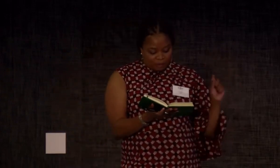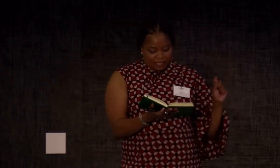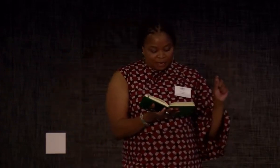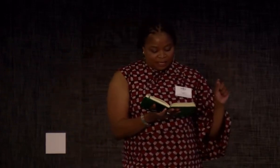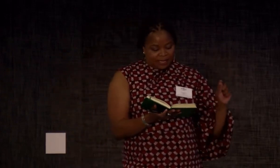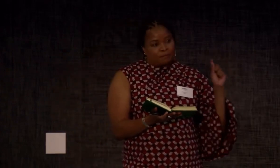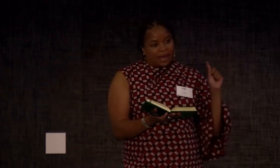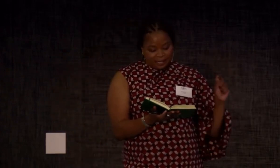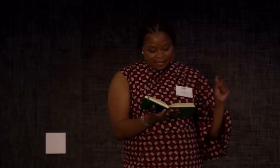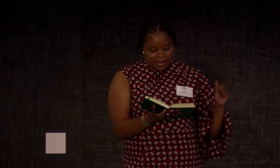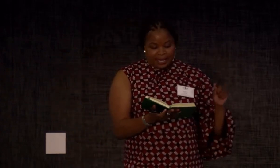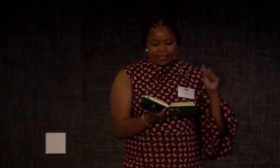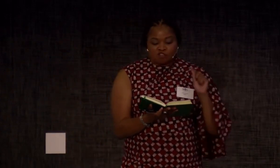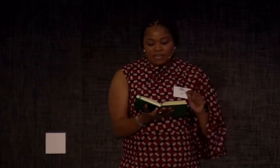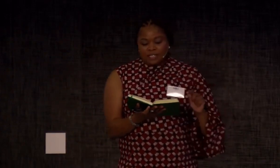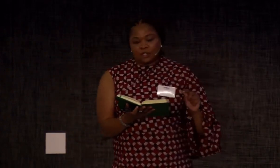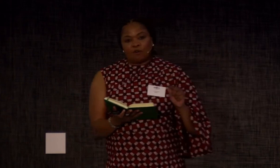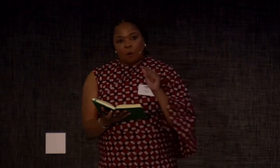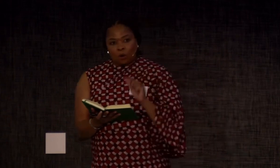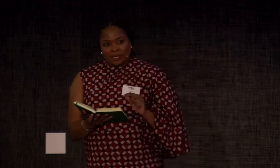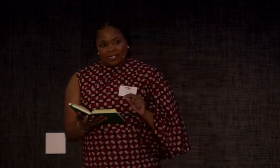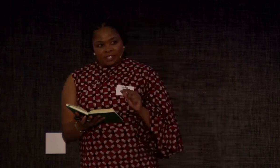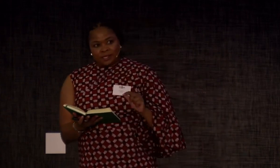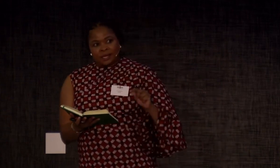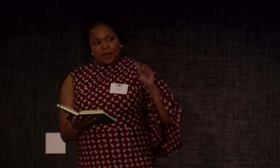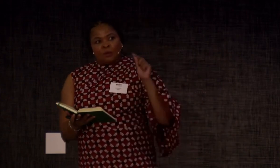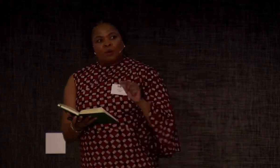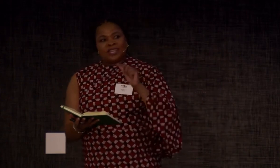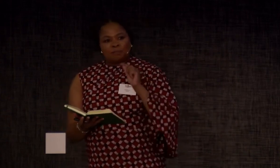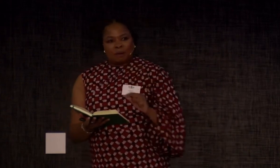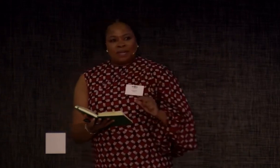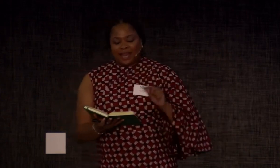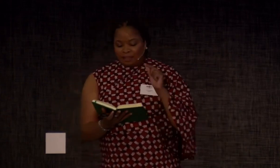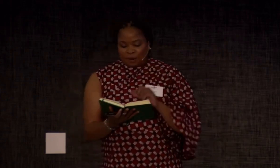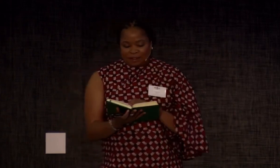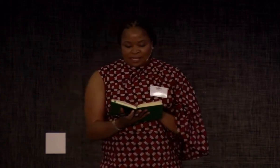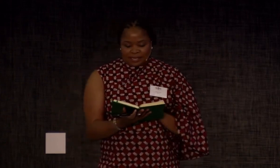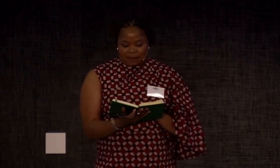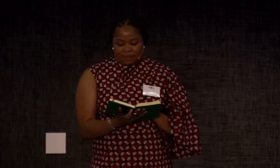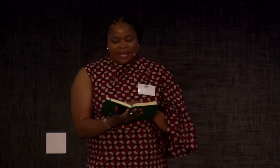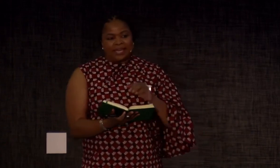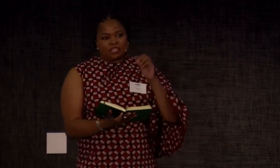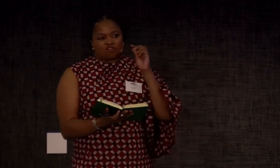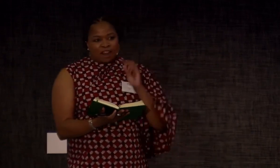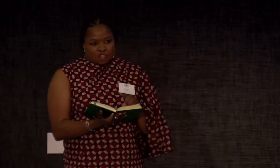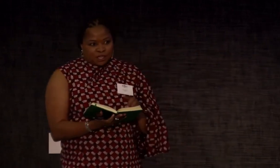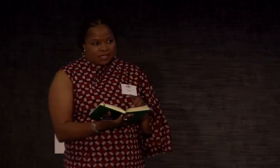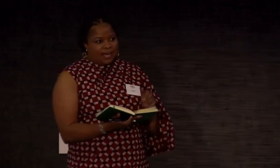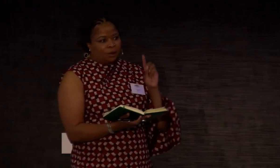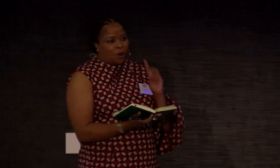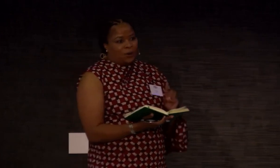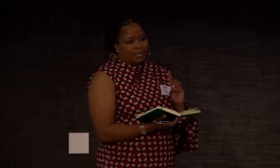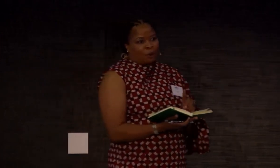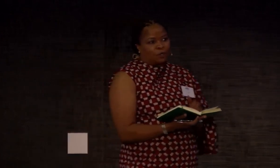risk management is embedded in the strategy of all organizations, both in the public and the private sector, in a structured